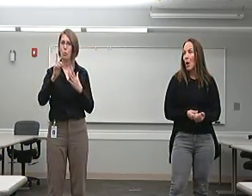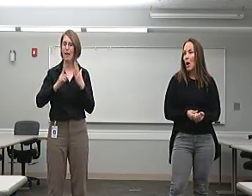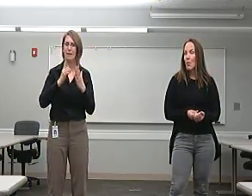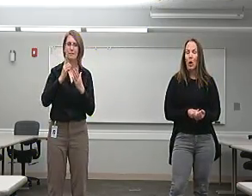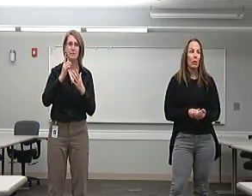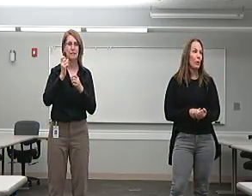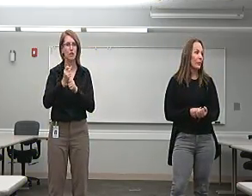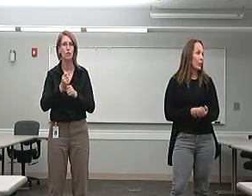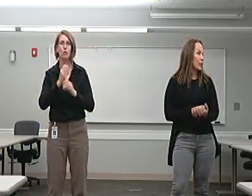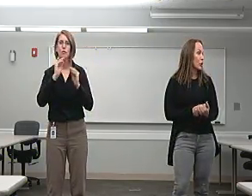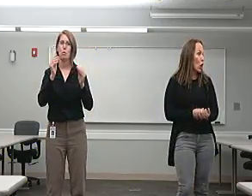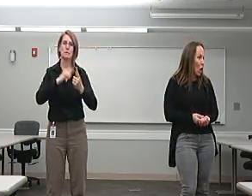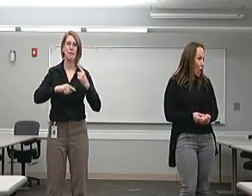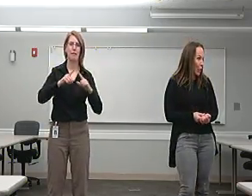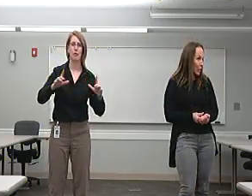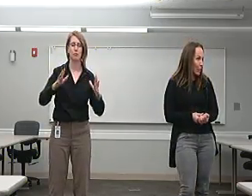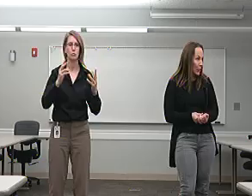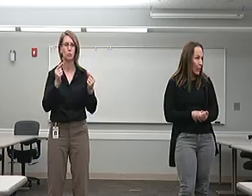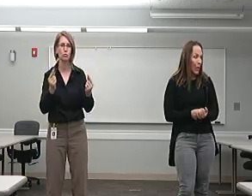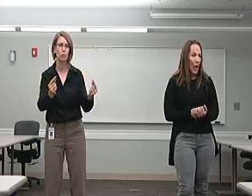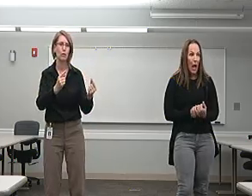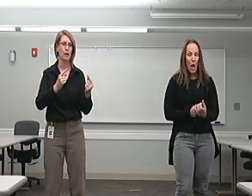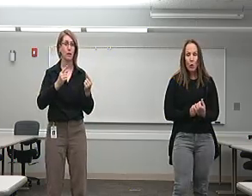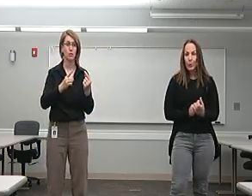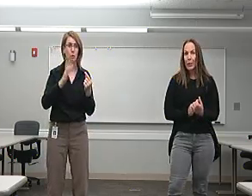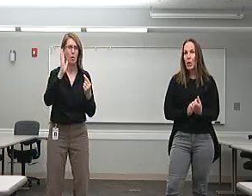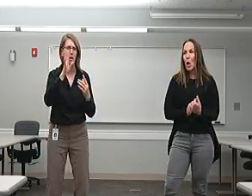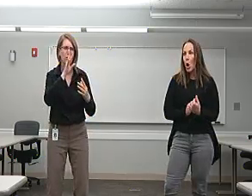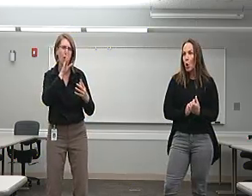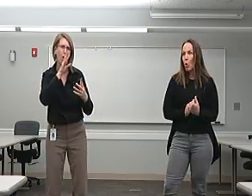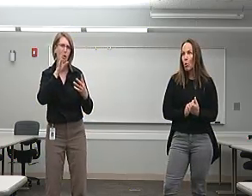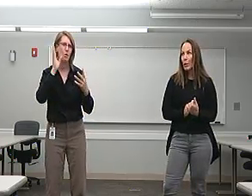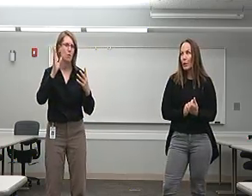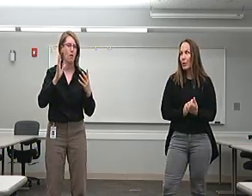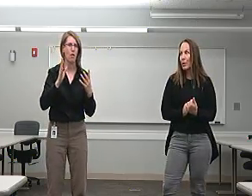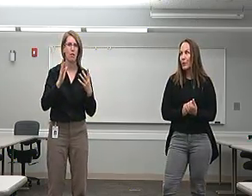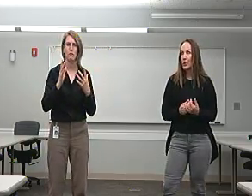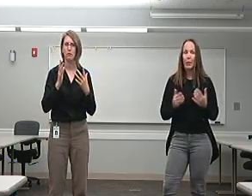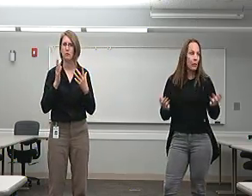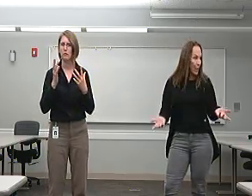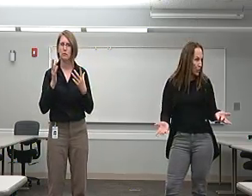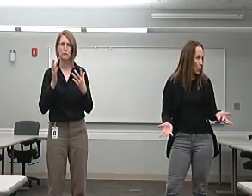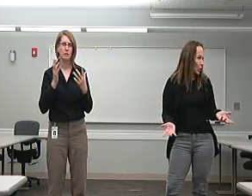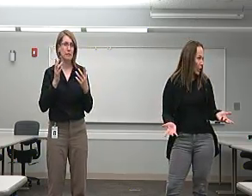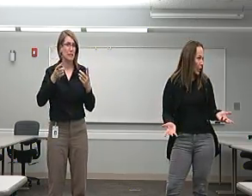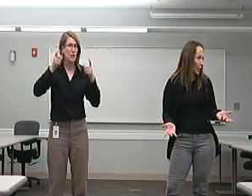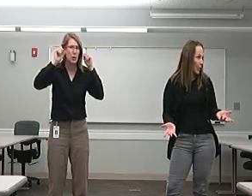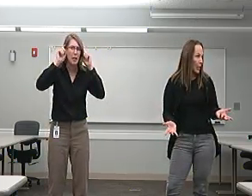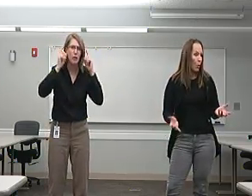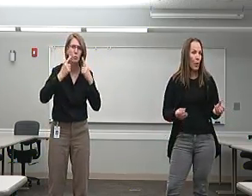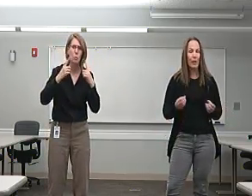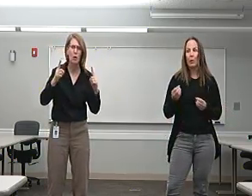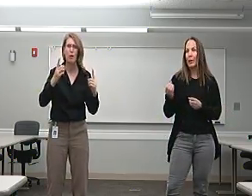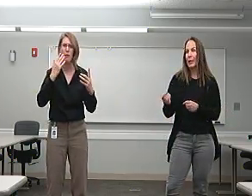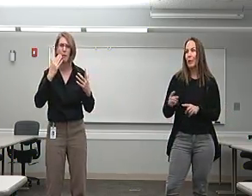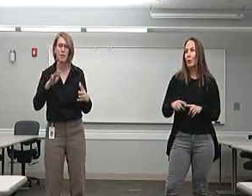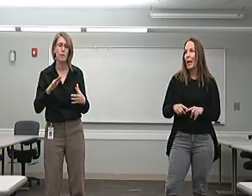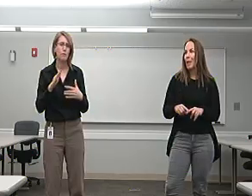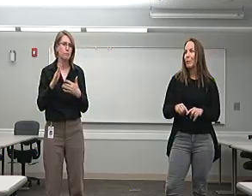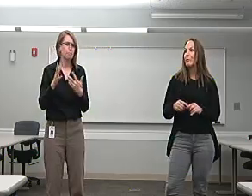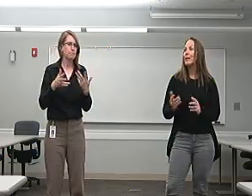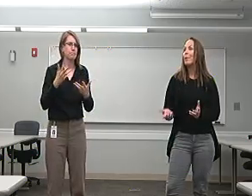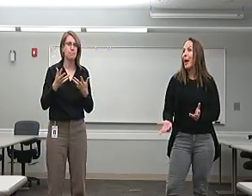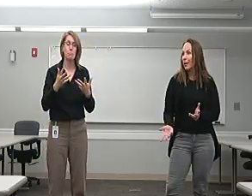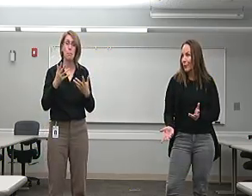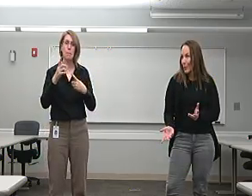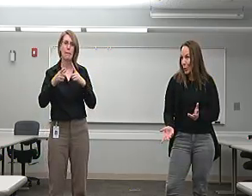going to talk? How do we know if your hearing aids are working? When are we going to get reliable feedback from